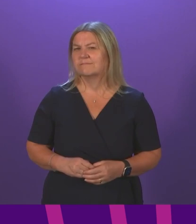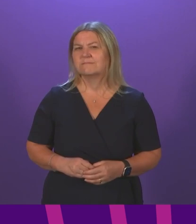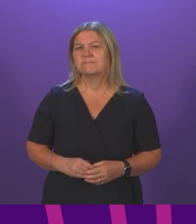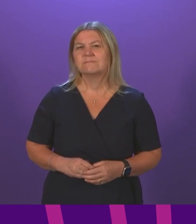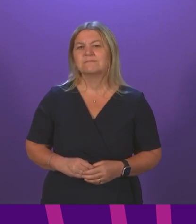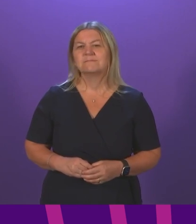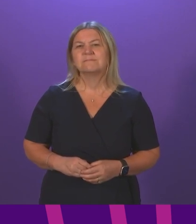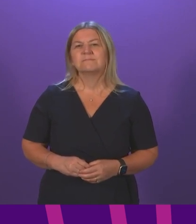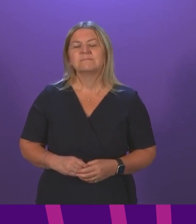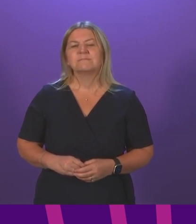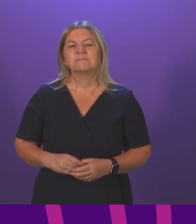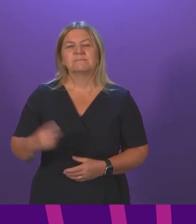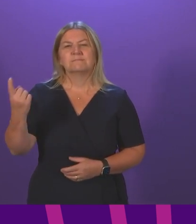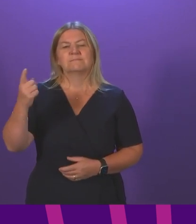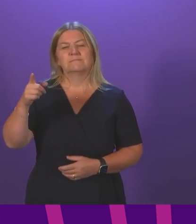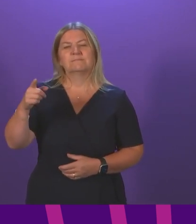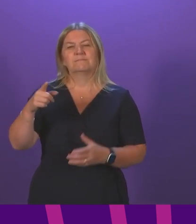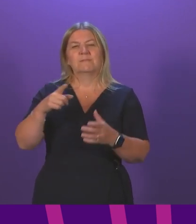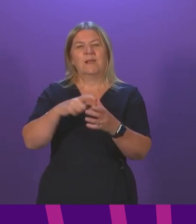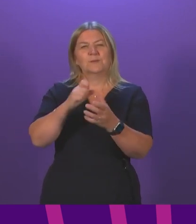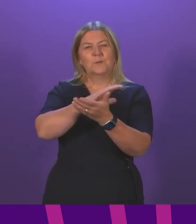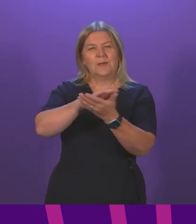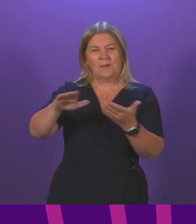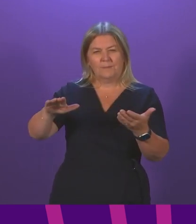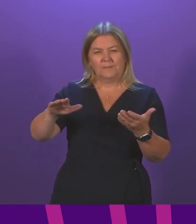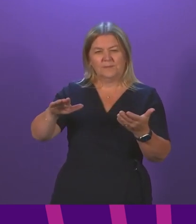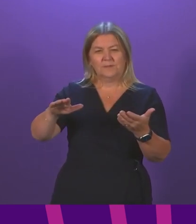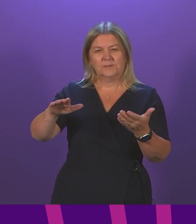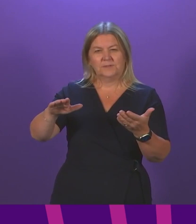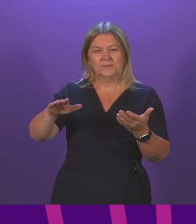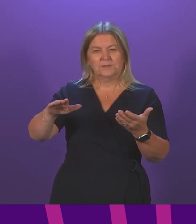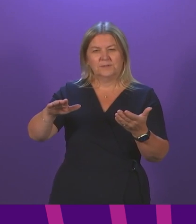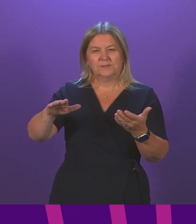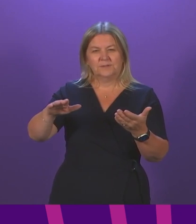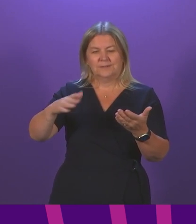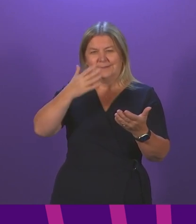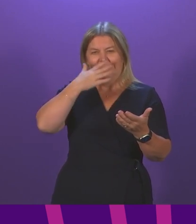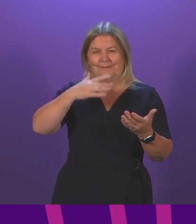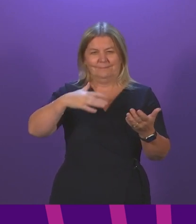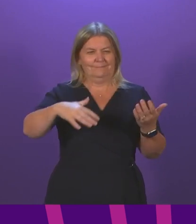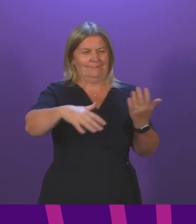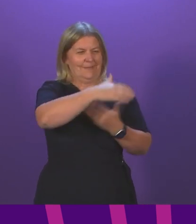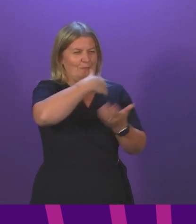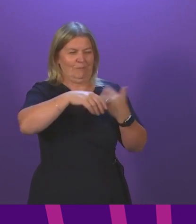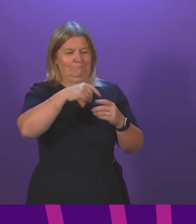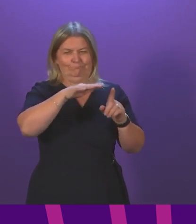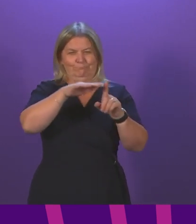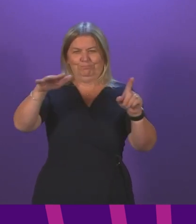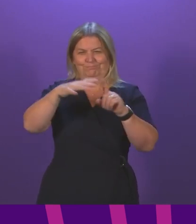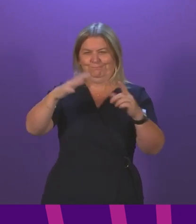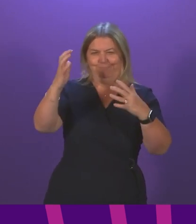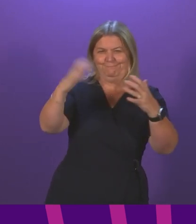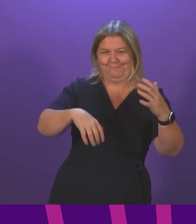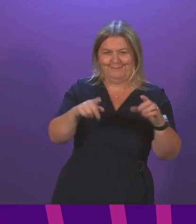Thank you, Presiding Officer. Seems Alex Cole Hamilton has infected this little area and I have no internet connection either.